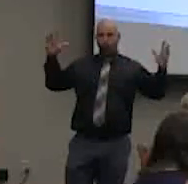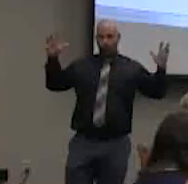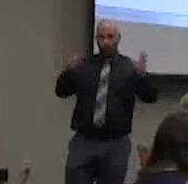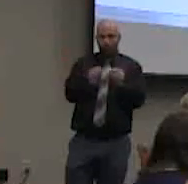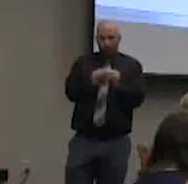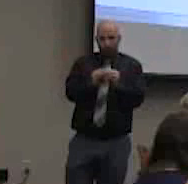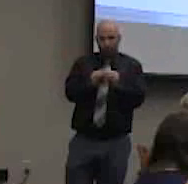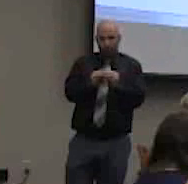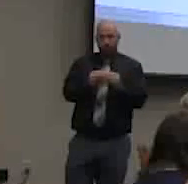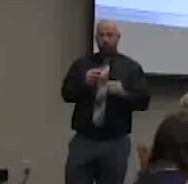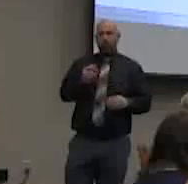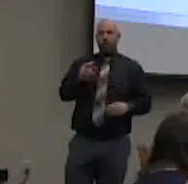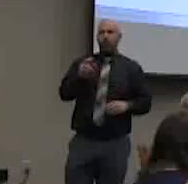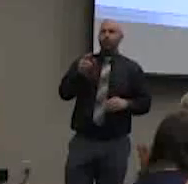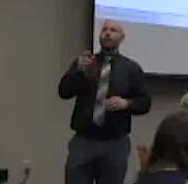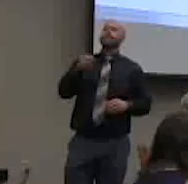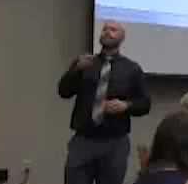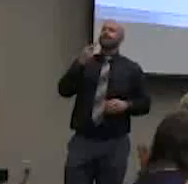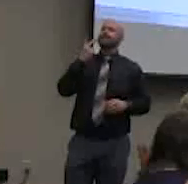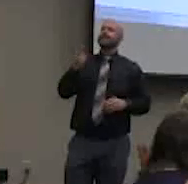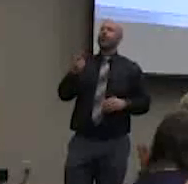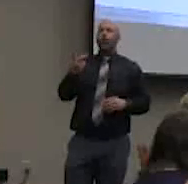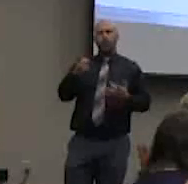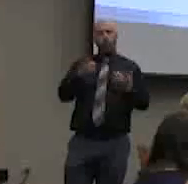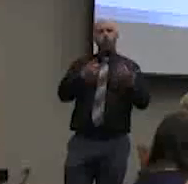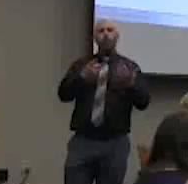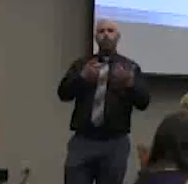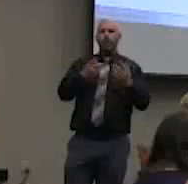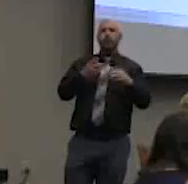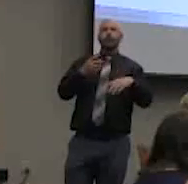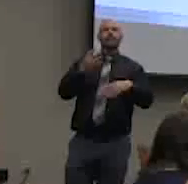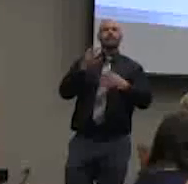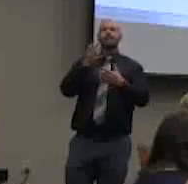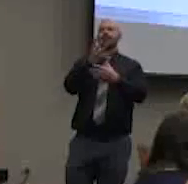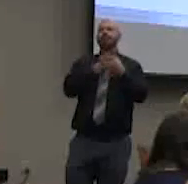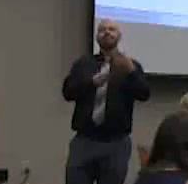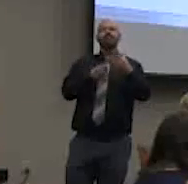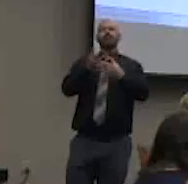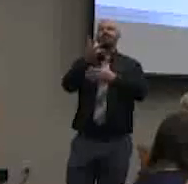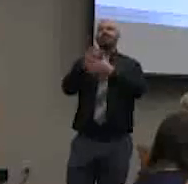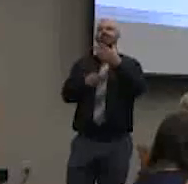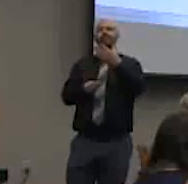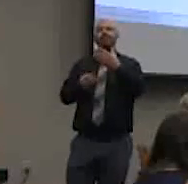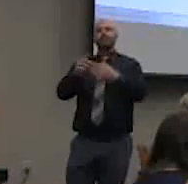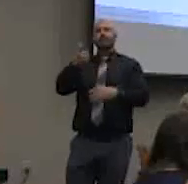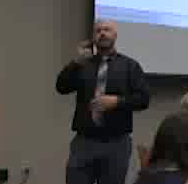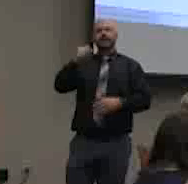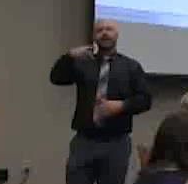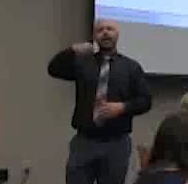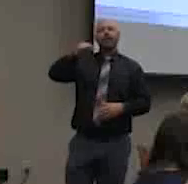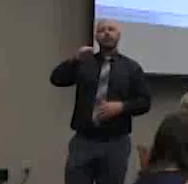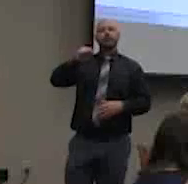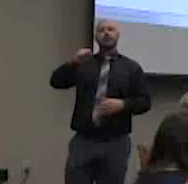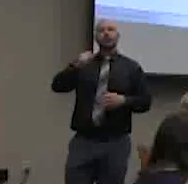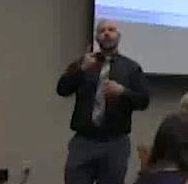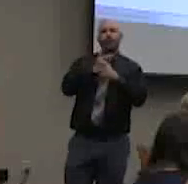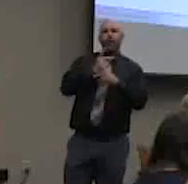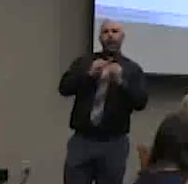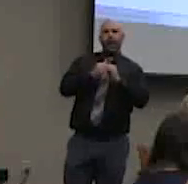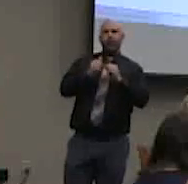some gaps in our community, and we wanted to find out how could we fill those gaps. And Ready